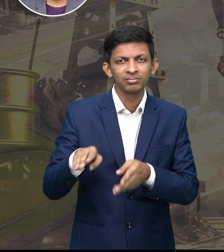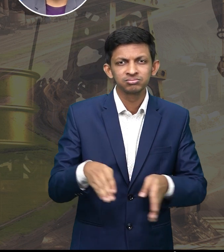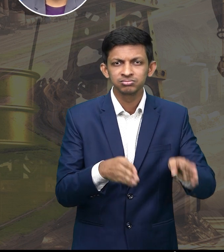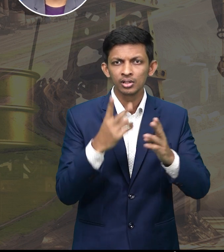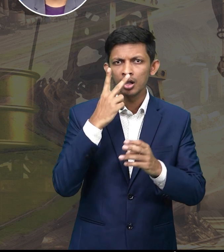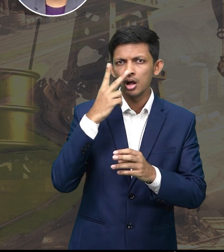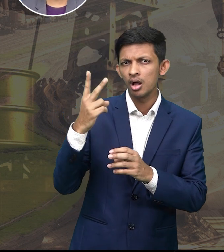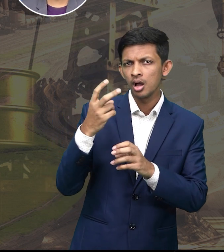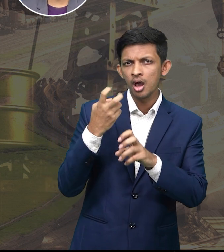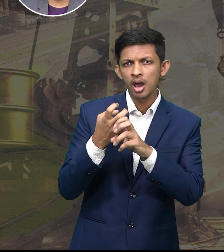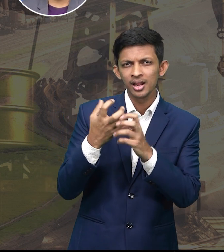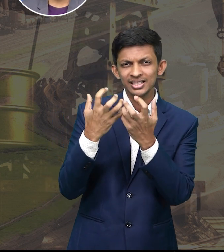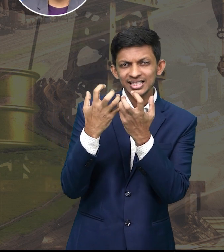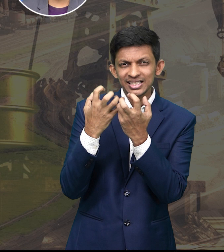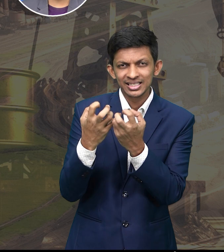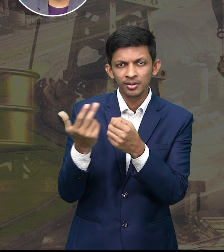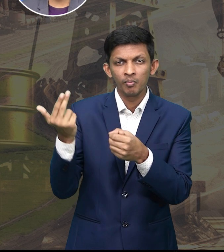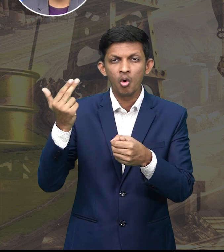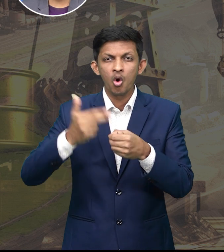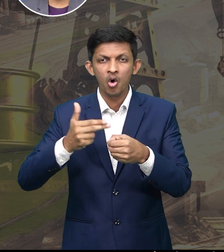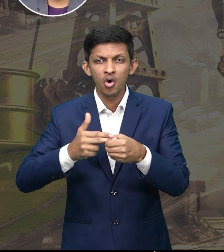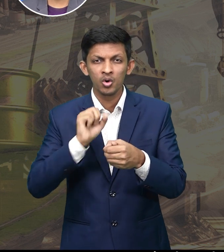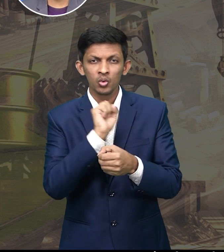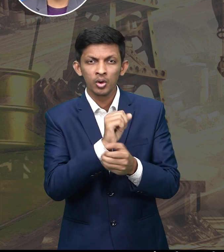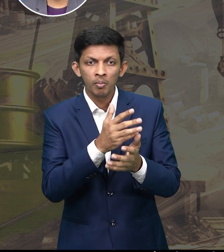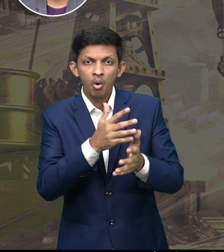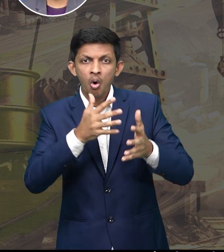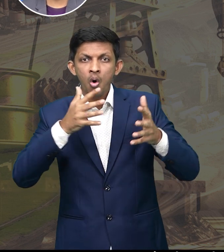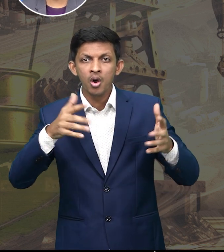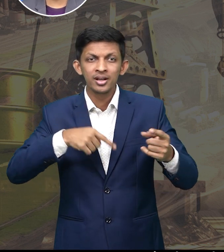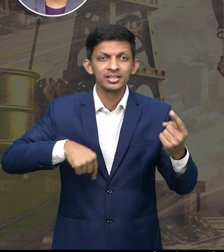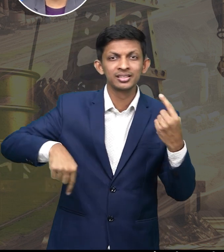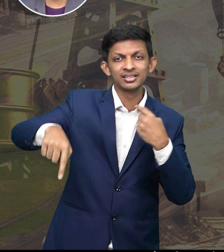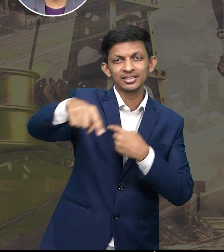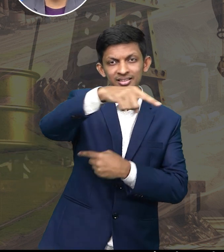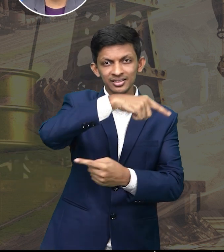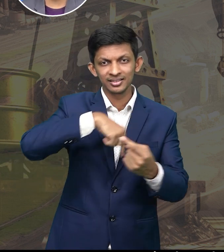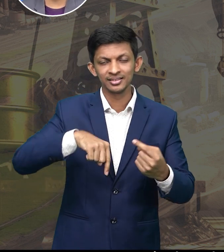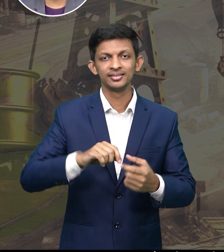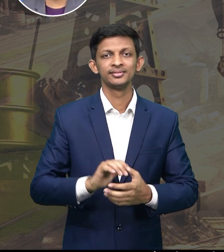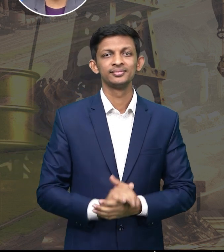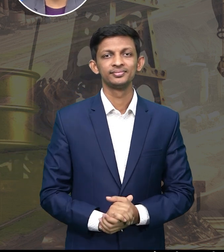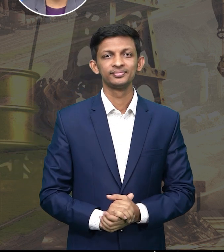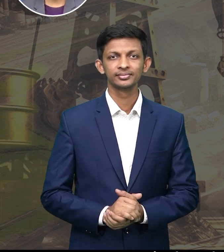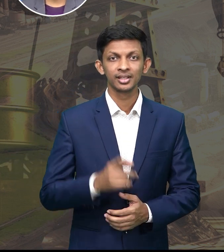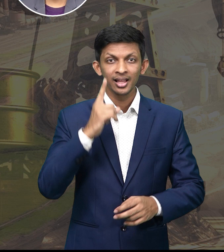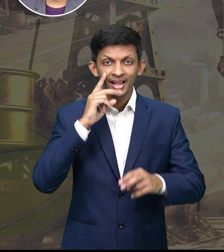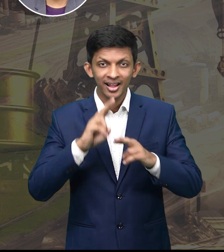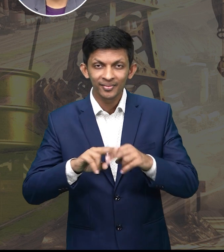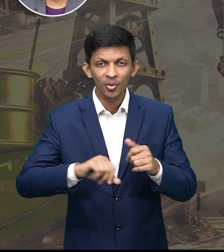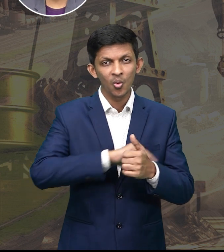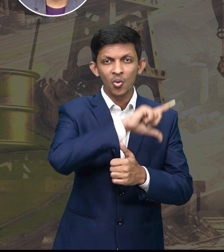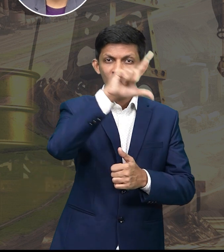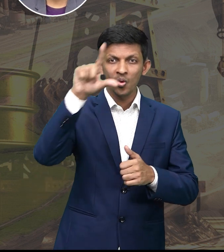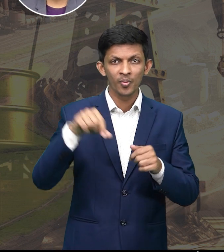Another way of looking at coal and petroleum is that they are used reservoirs of carbon. If